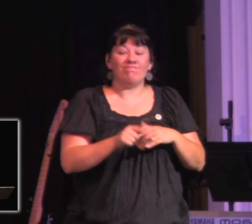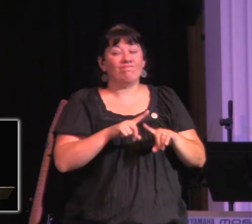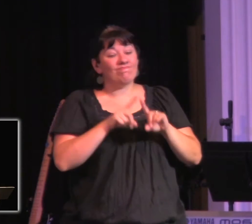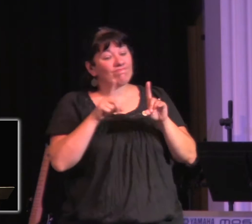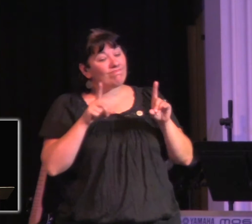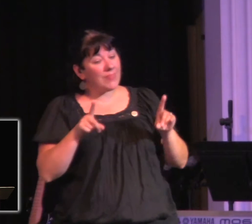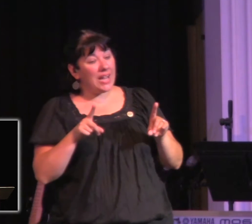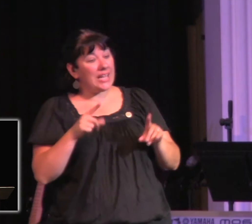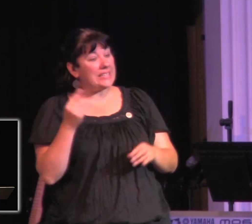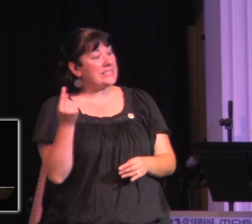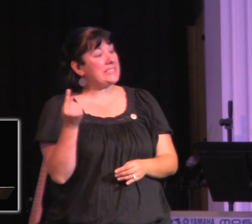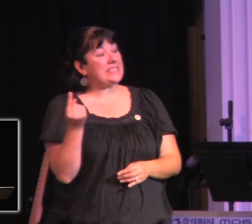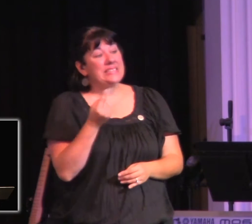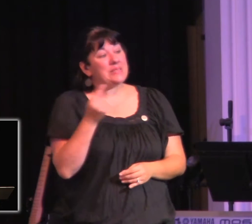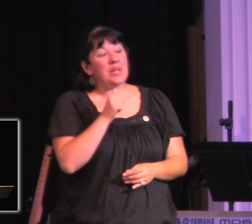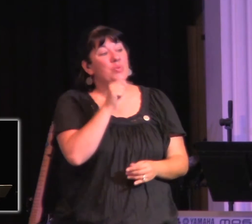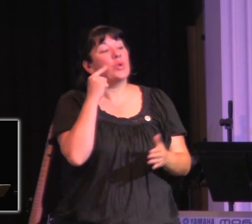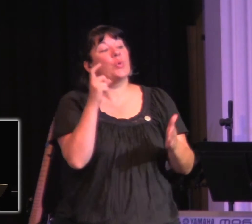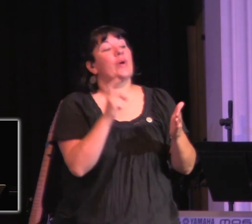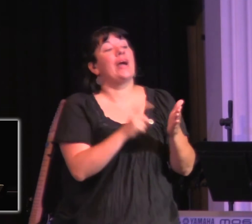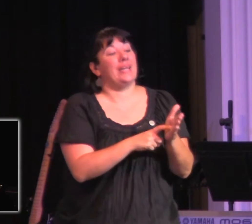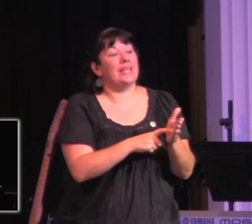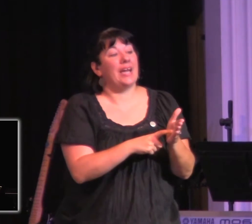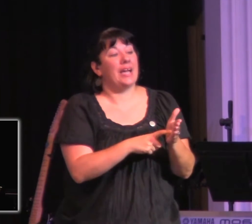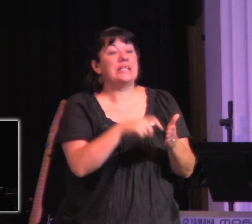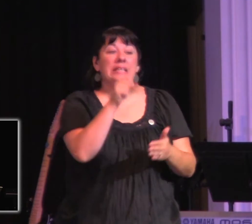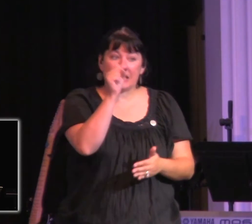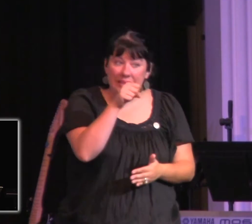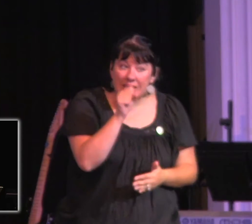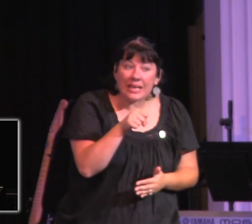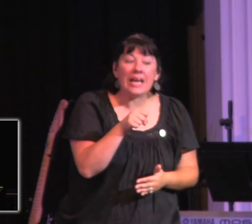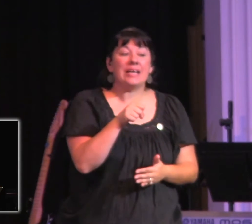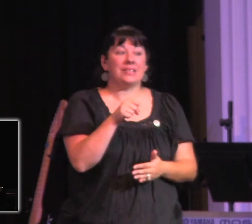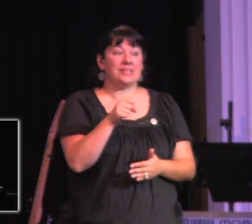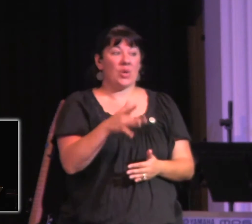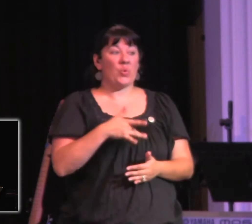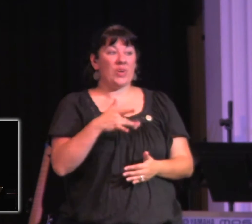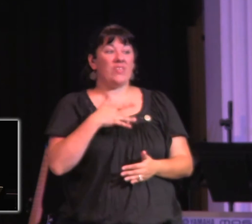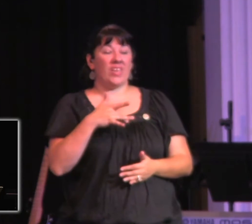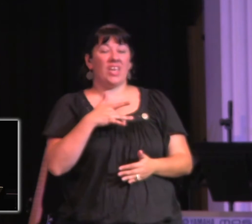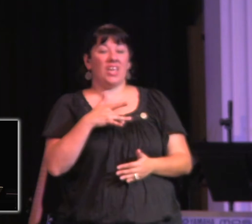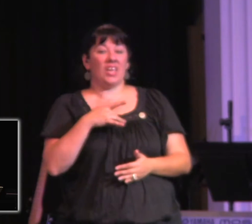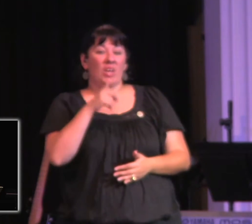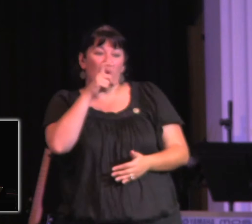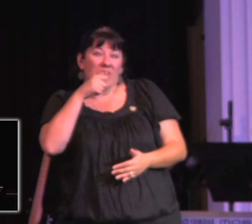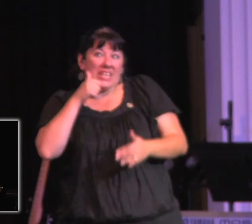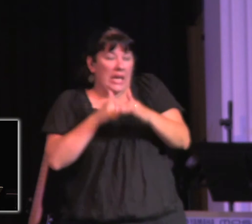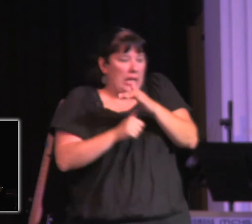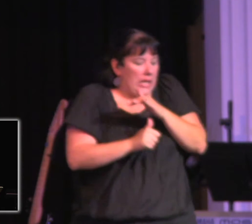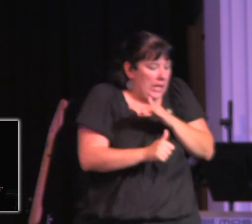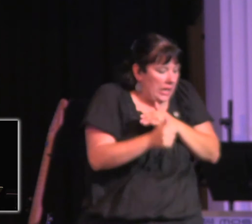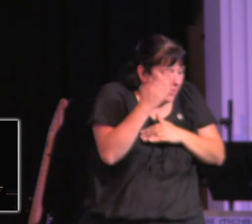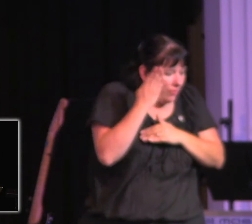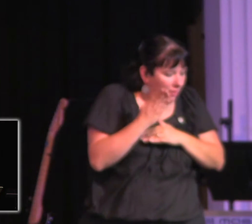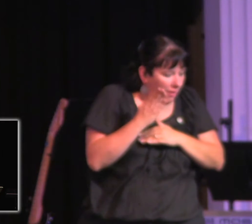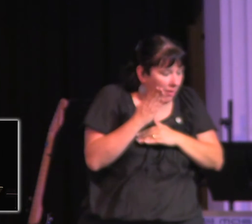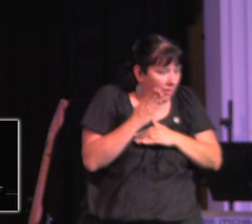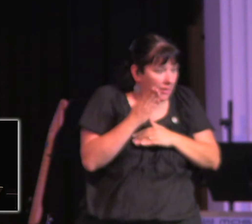doing. See, many of us are limiting our relationship with God because we're hiding from